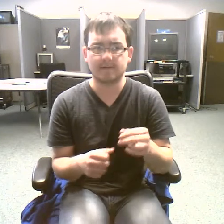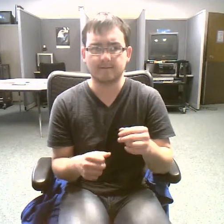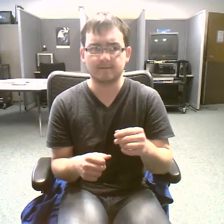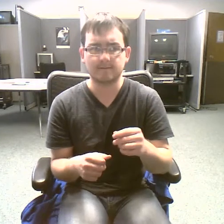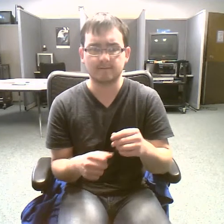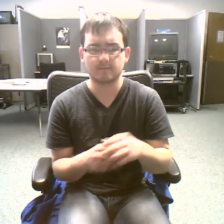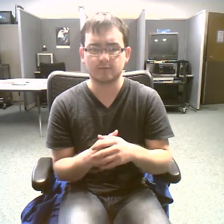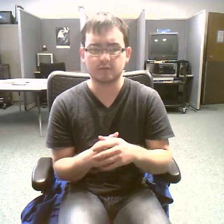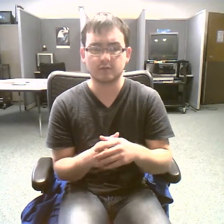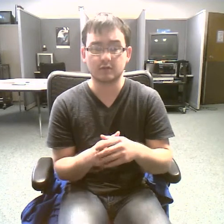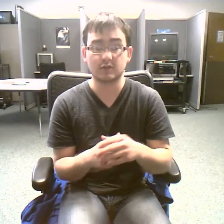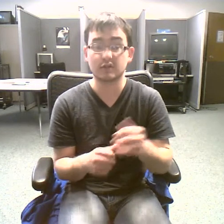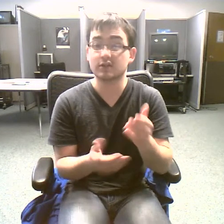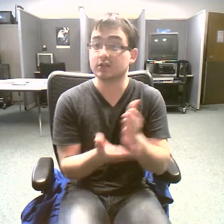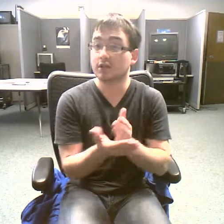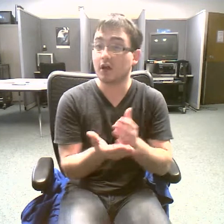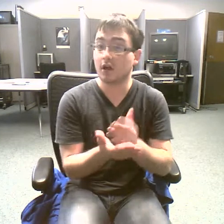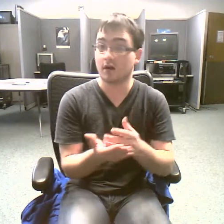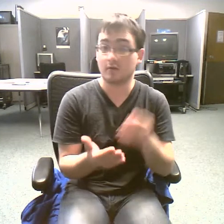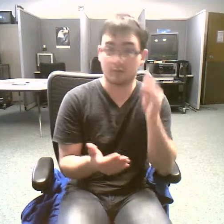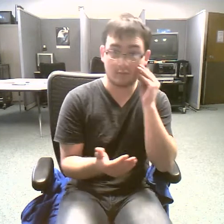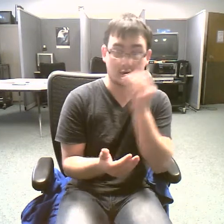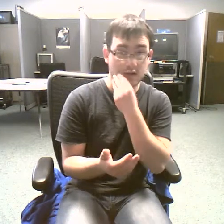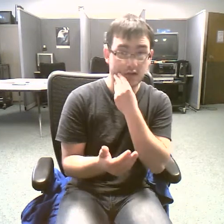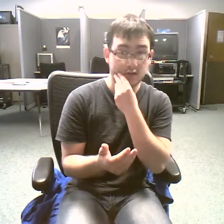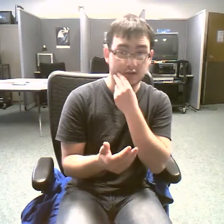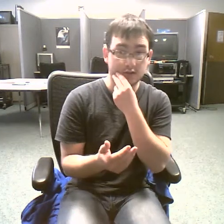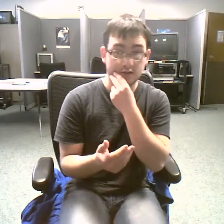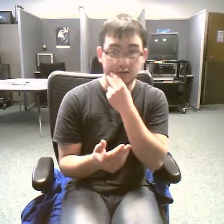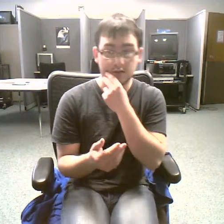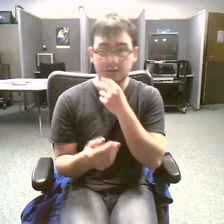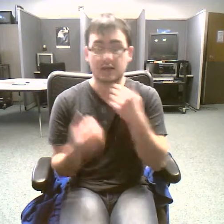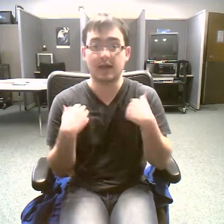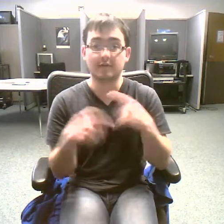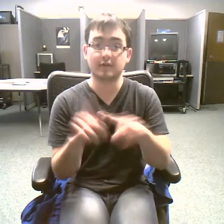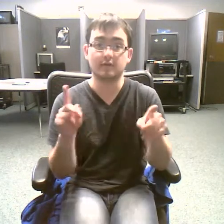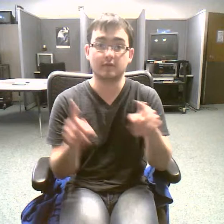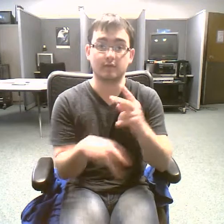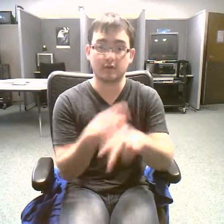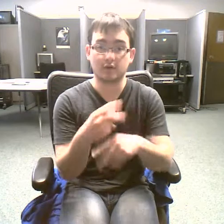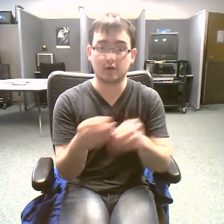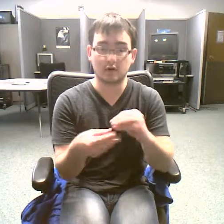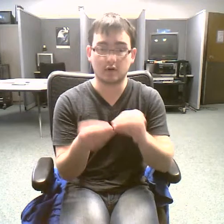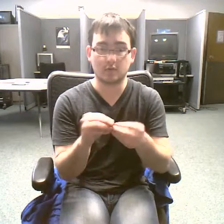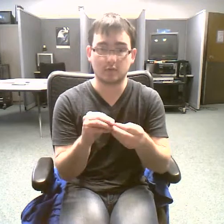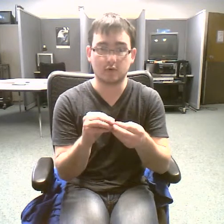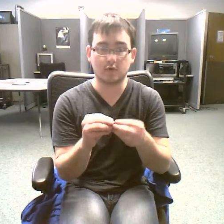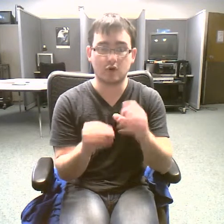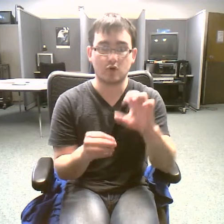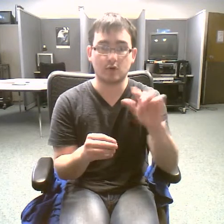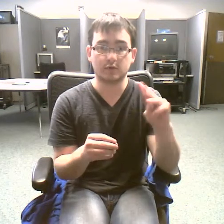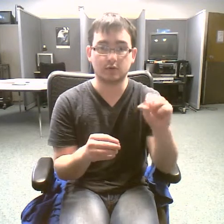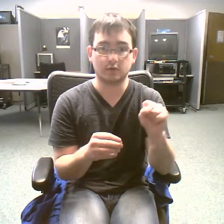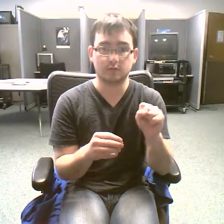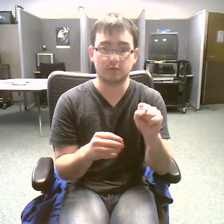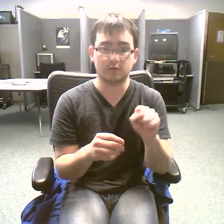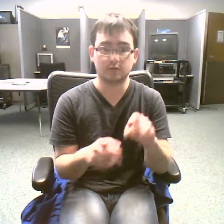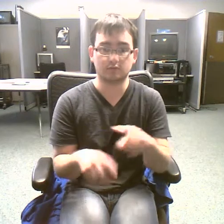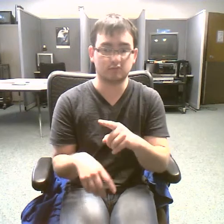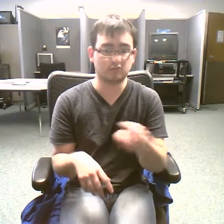find plants of the same species with multiple sets of chromosomes. Chromosomes work with other nucleic acids in